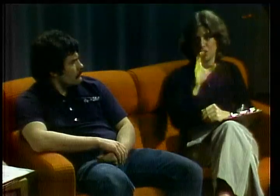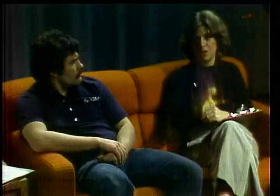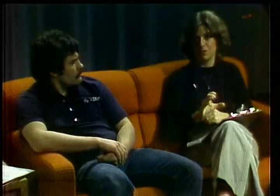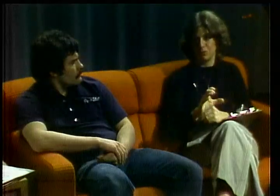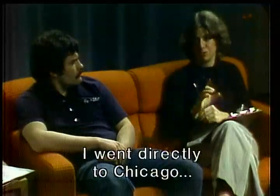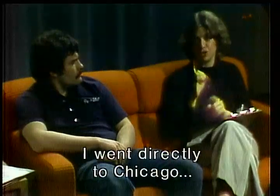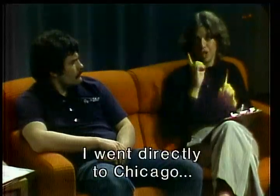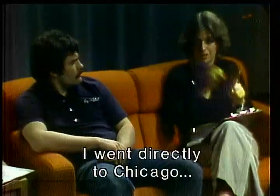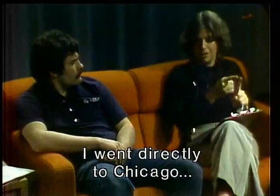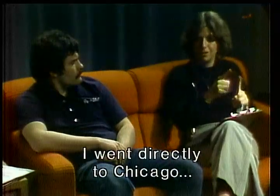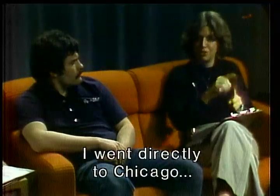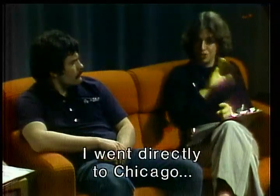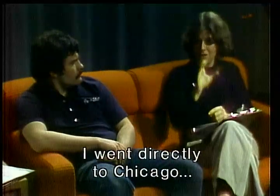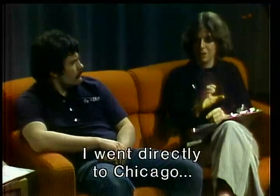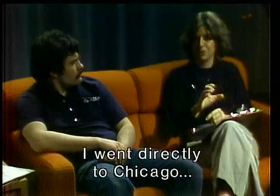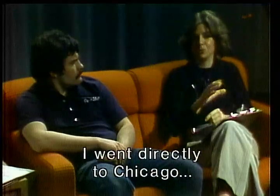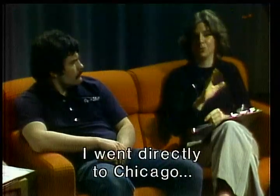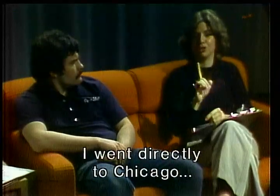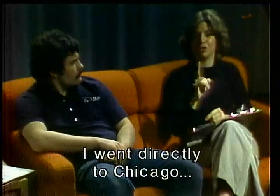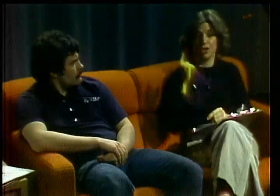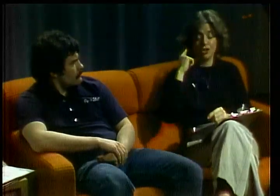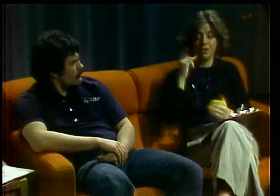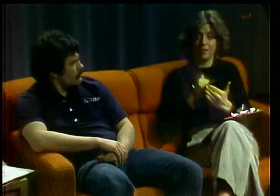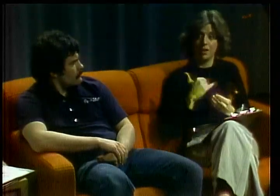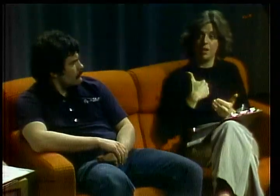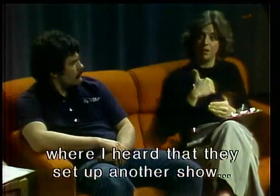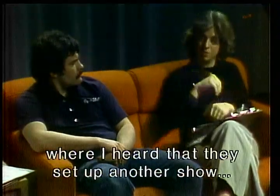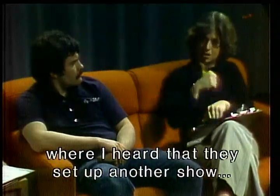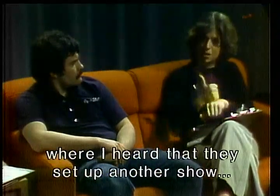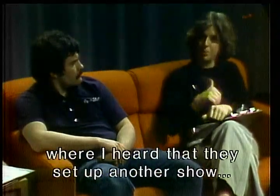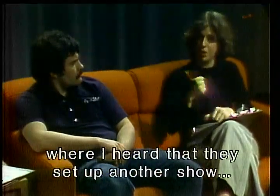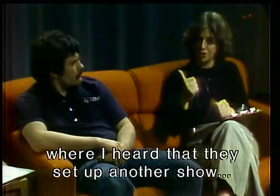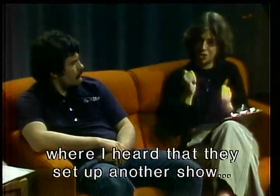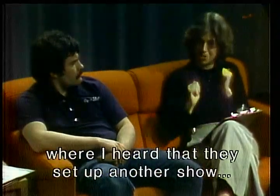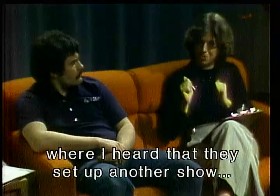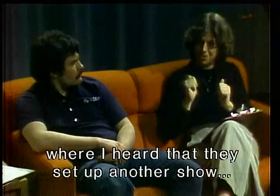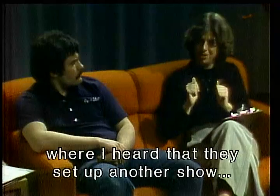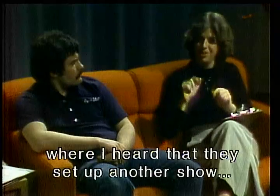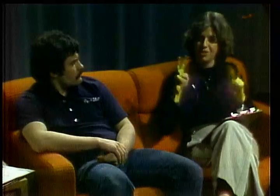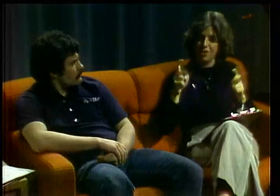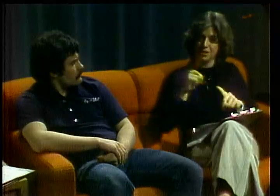Chicago, directly to Chicago, where I heard that they set up another show called